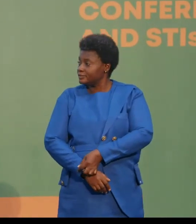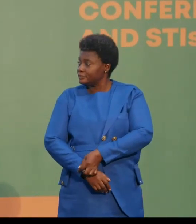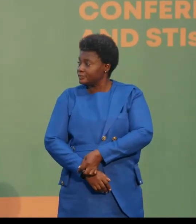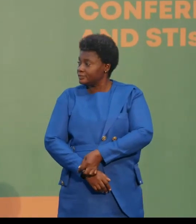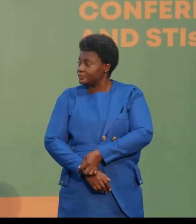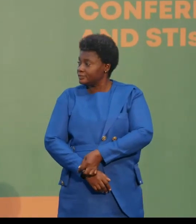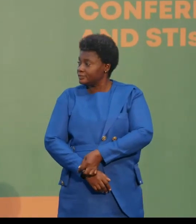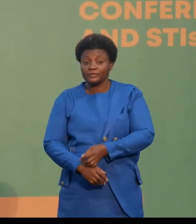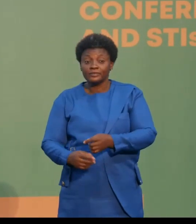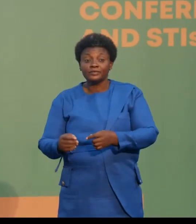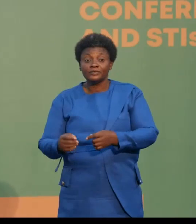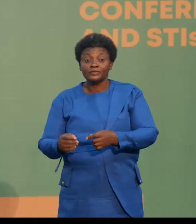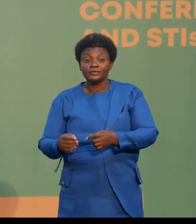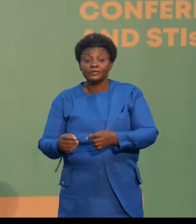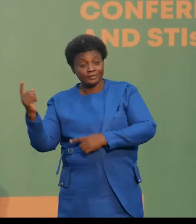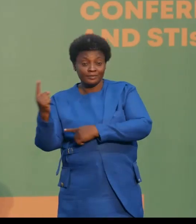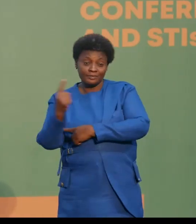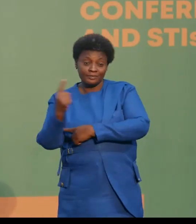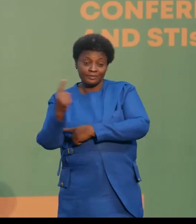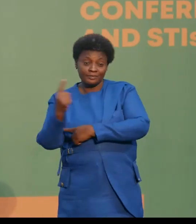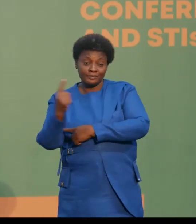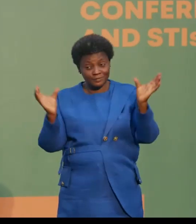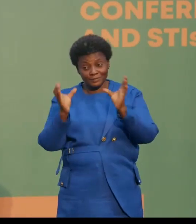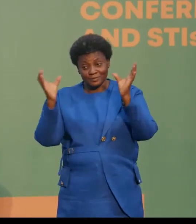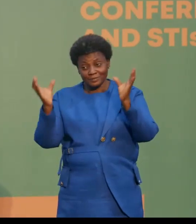It's her day, let's celebrate her, yeah.